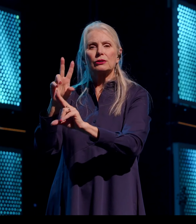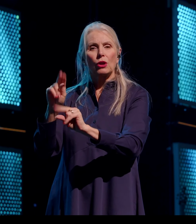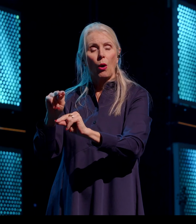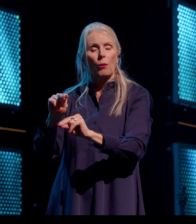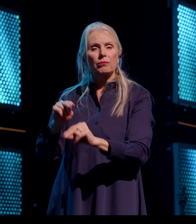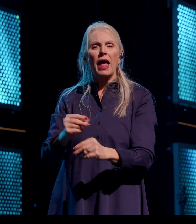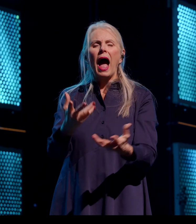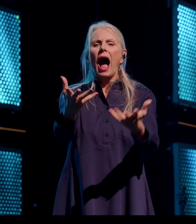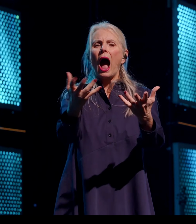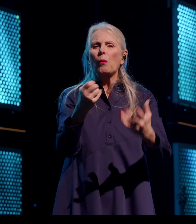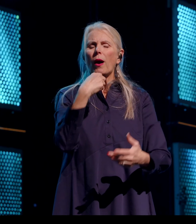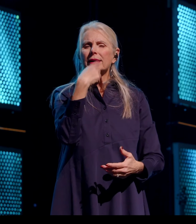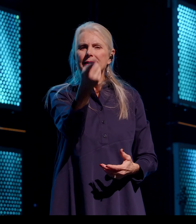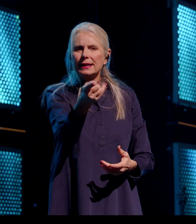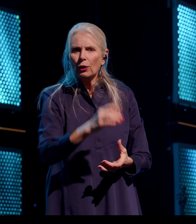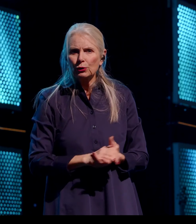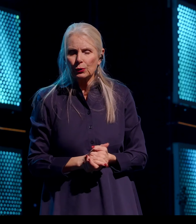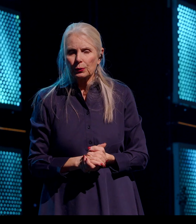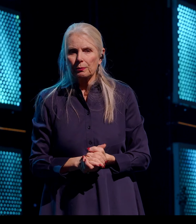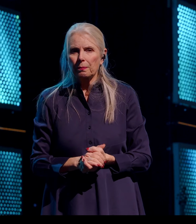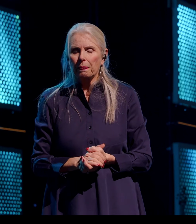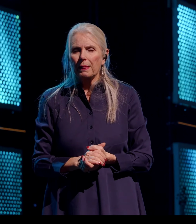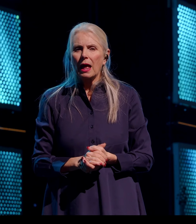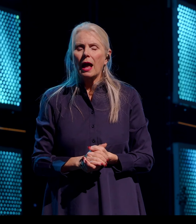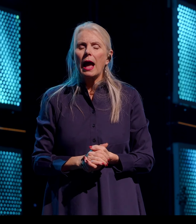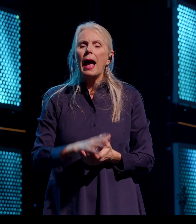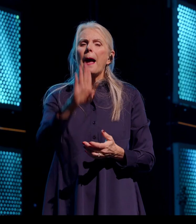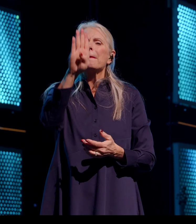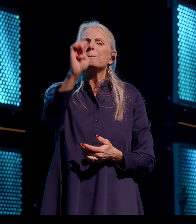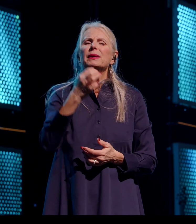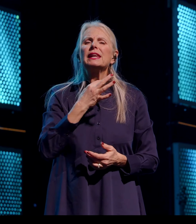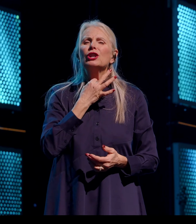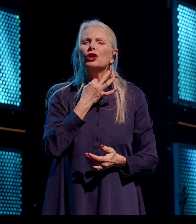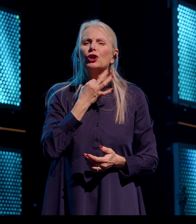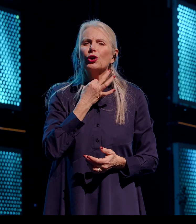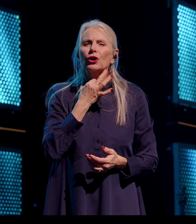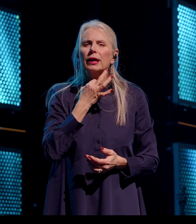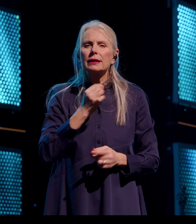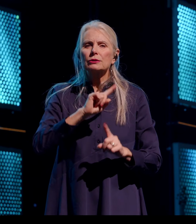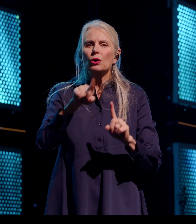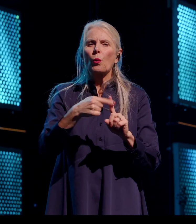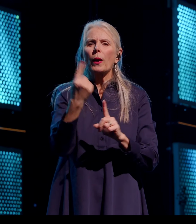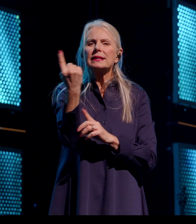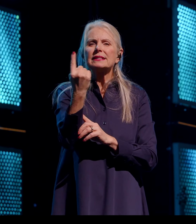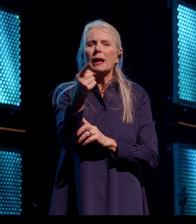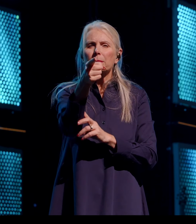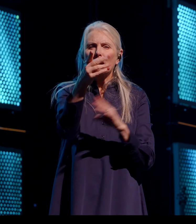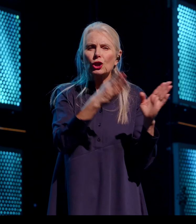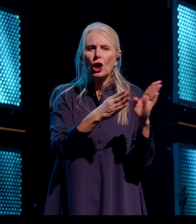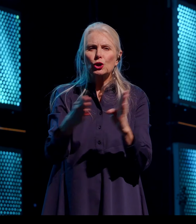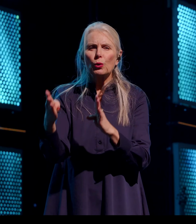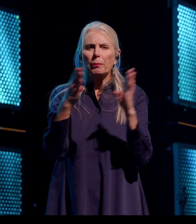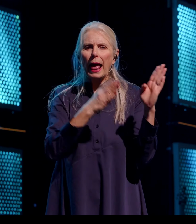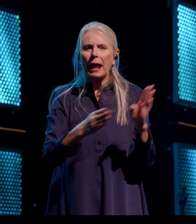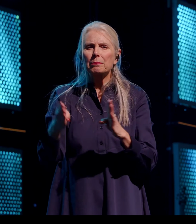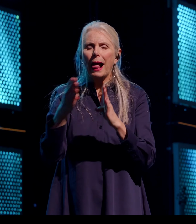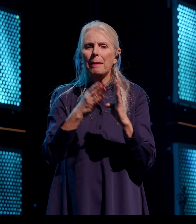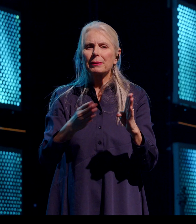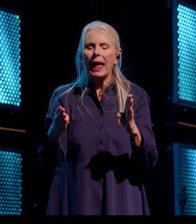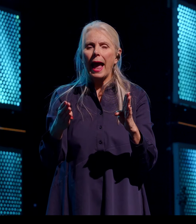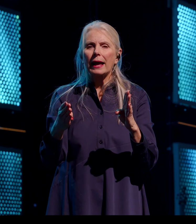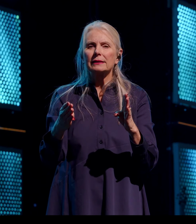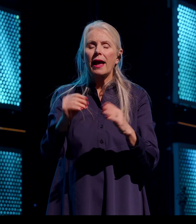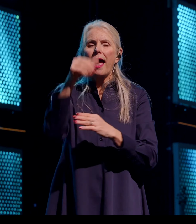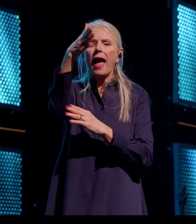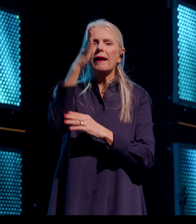say this, always be curious when God closes a door. When something that you're like, this should happen, and yet God's